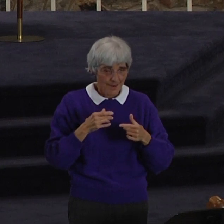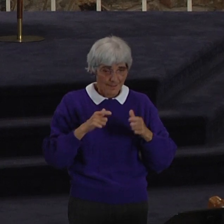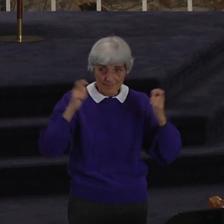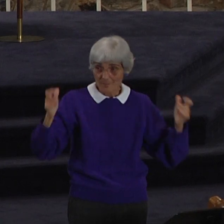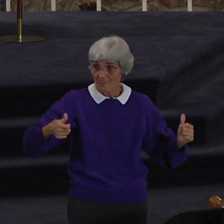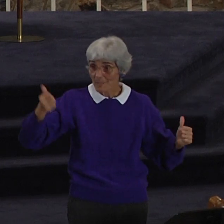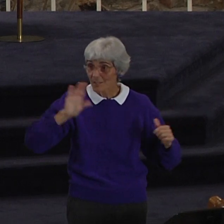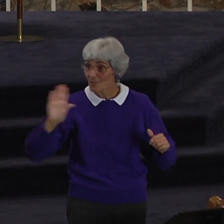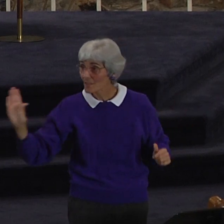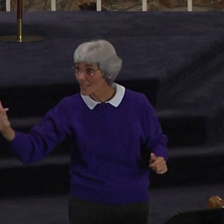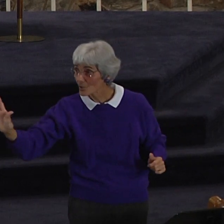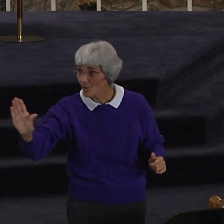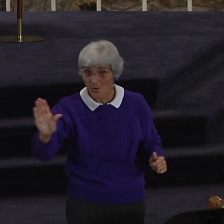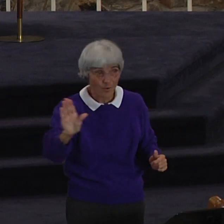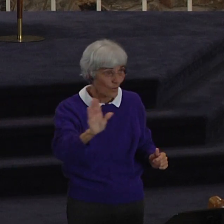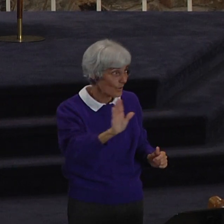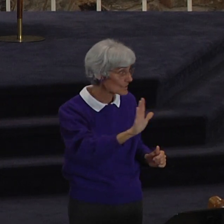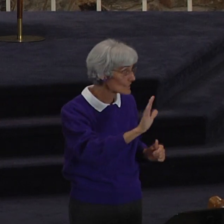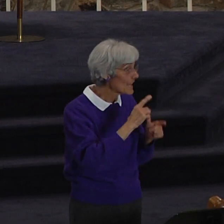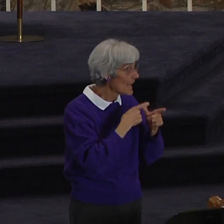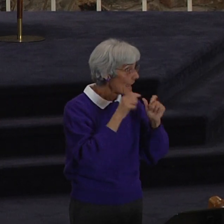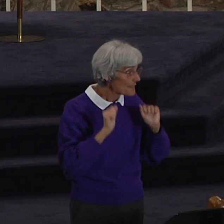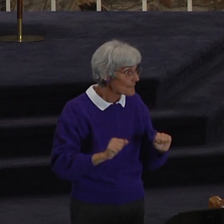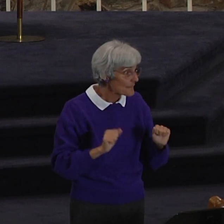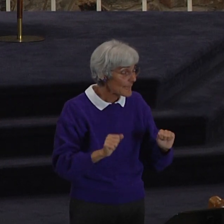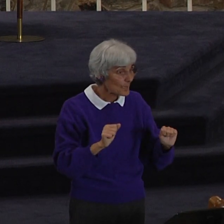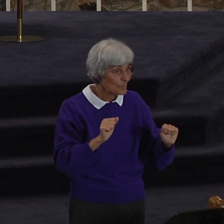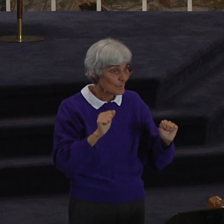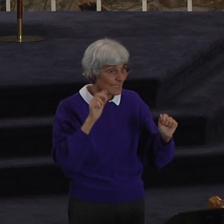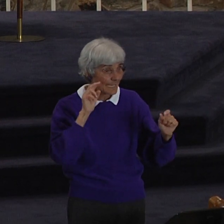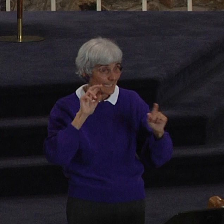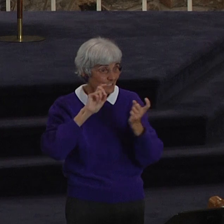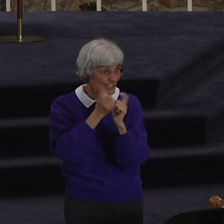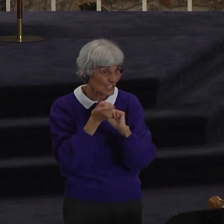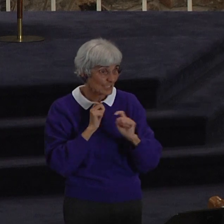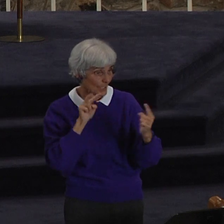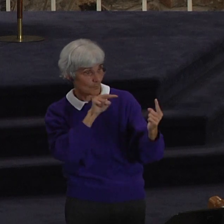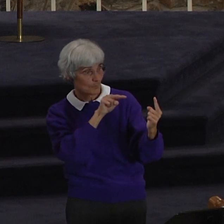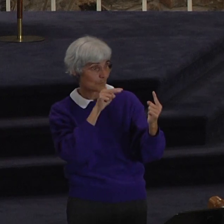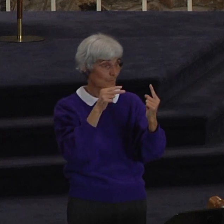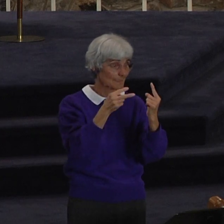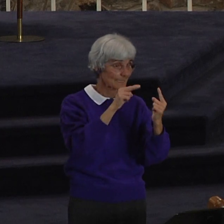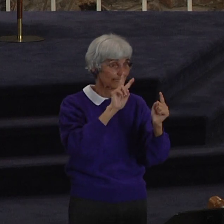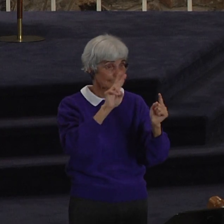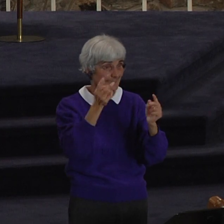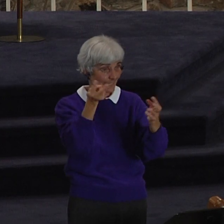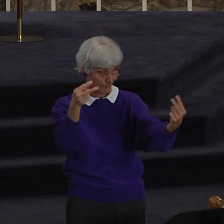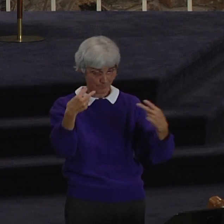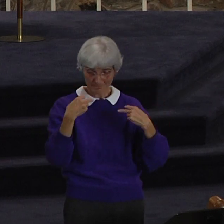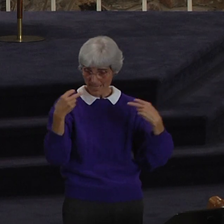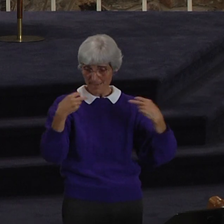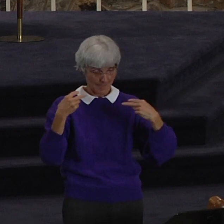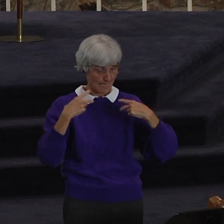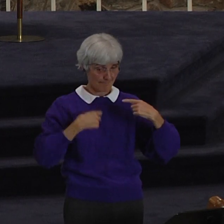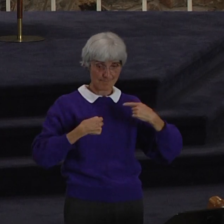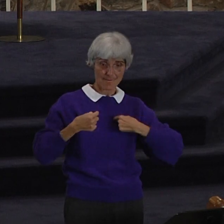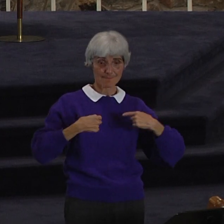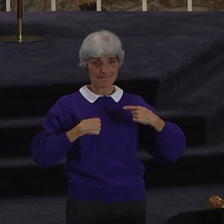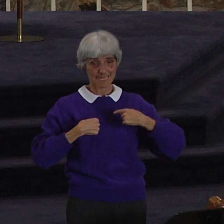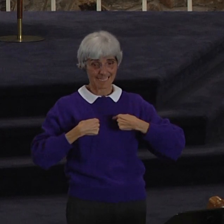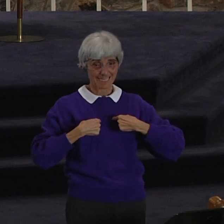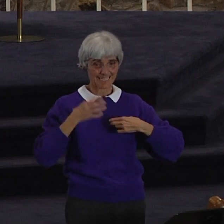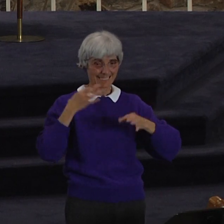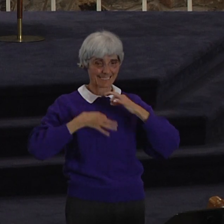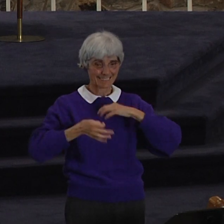of yours. And then we can begin to shift that perspective from looking to the me to looking to the